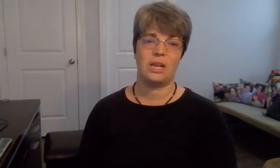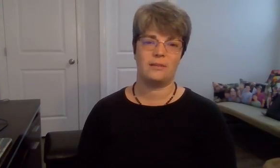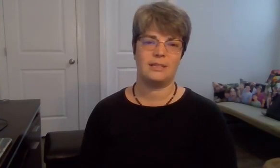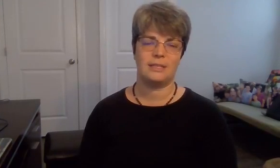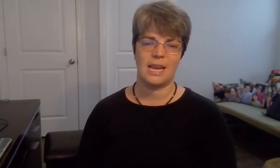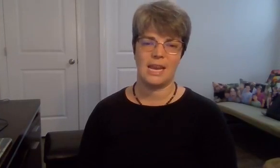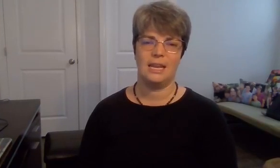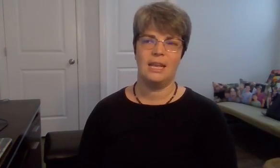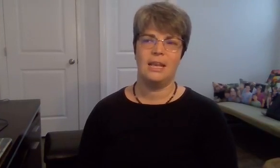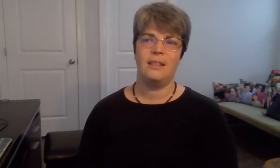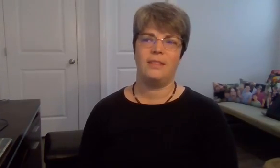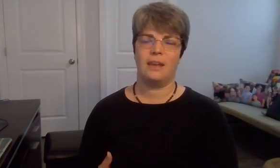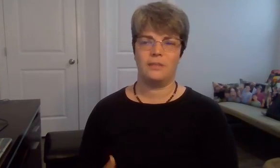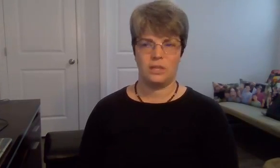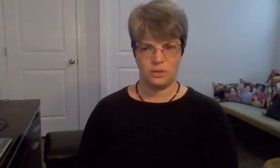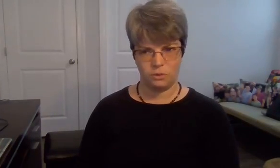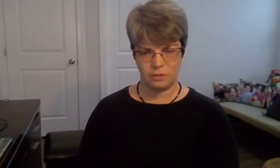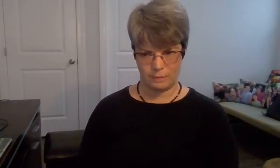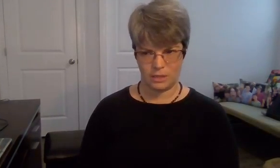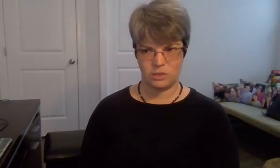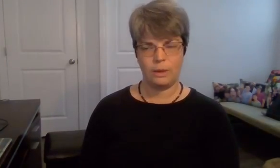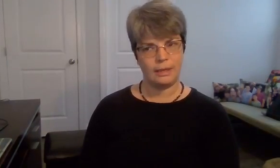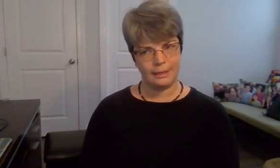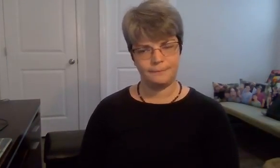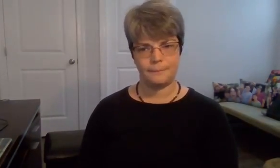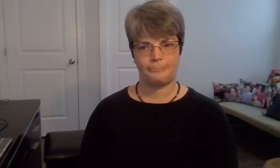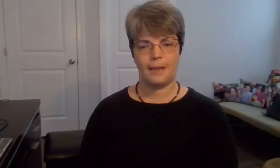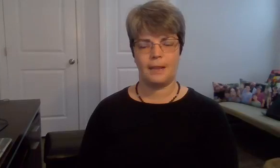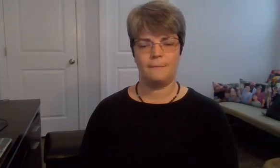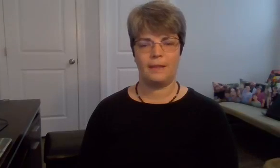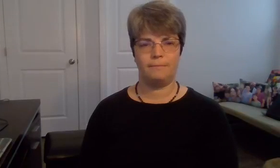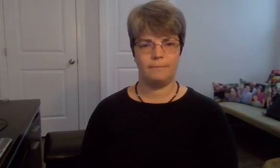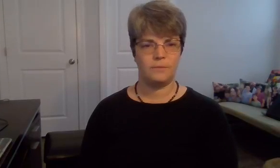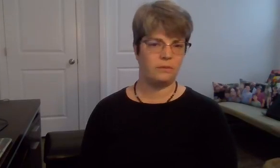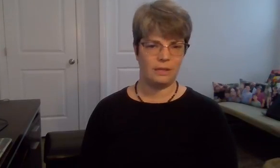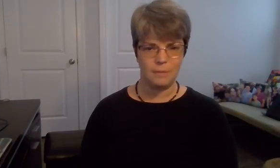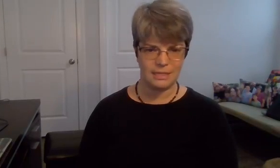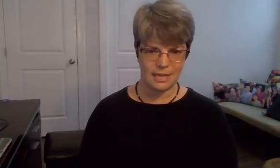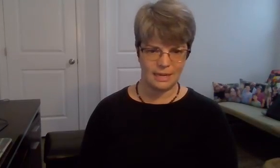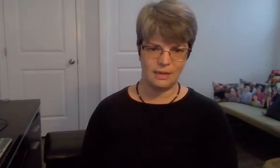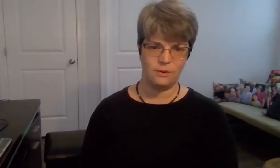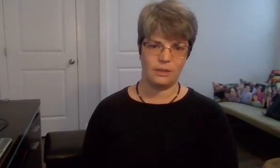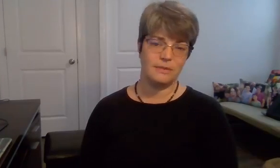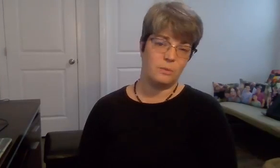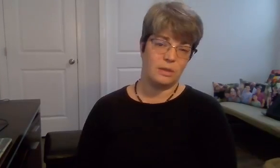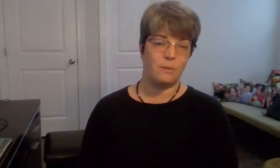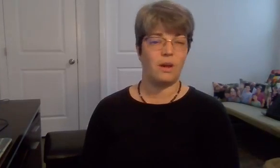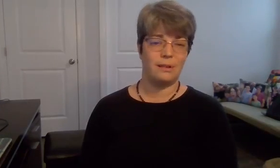child can sign, the adult responds quickly, and generally meets that need or gives them what they want, or at